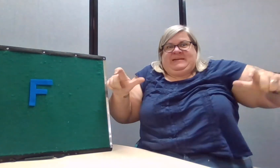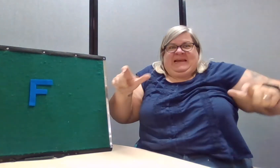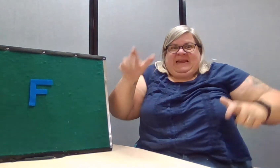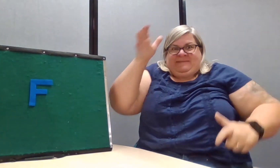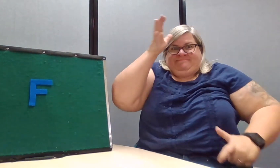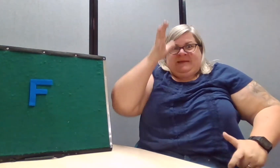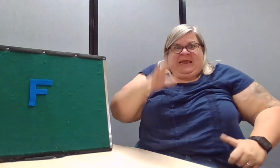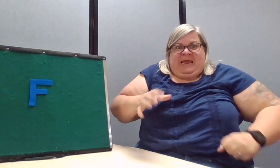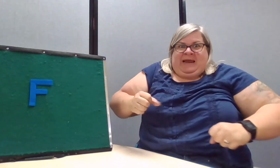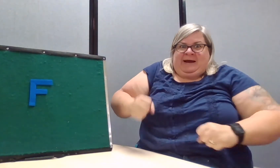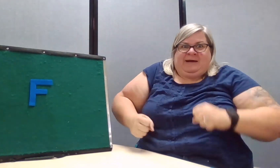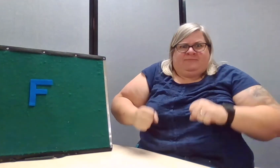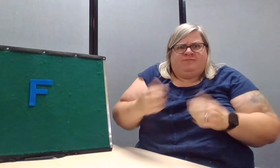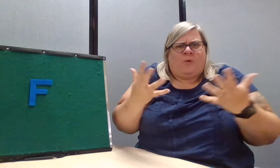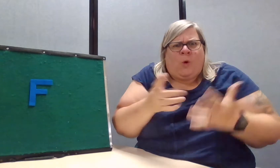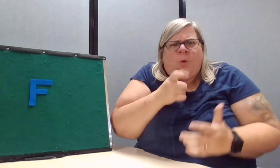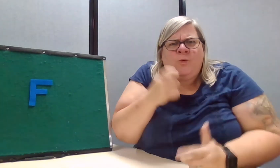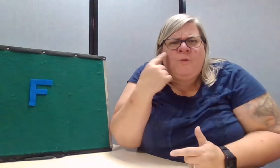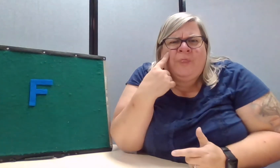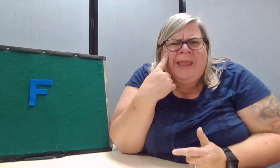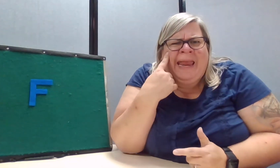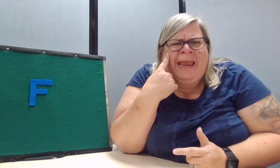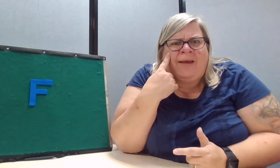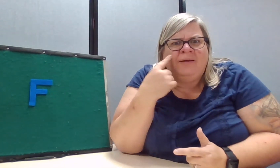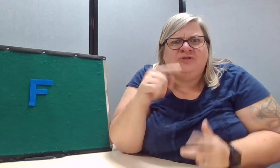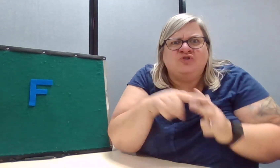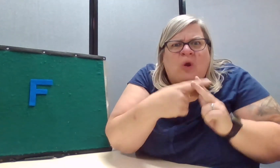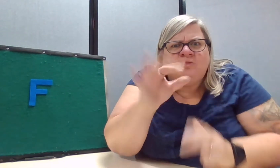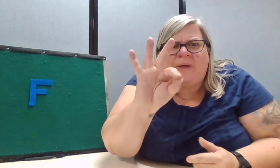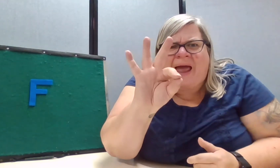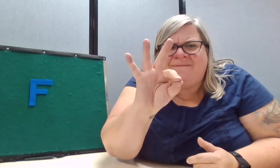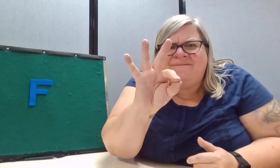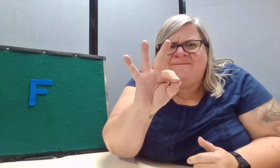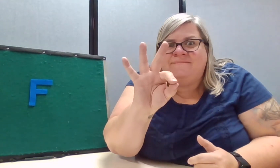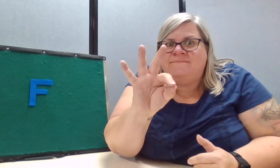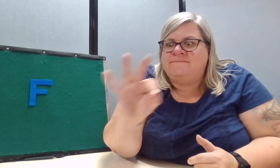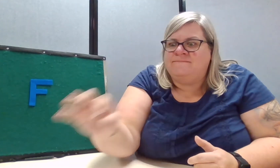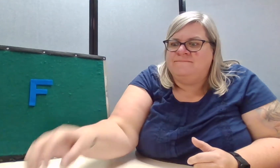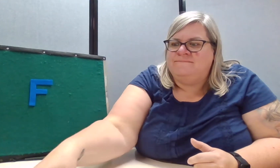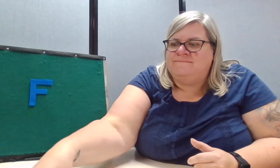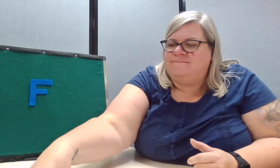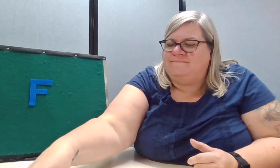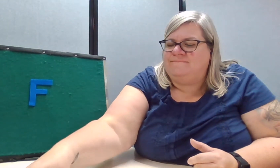tall and big. Who do you think that might be? It starts with the letter F.